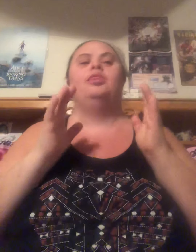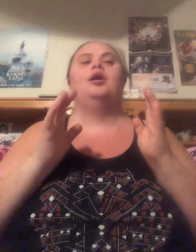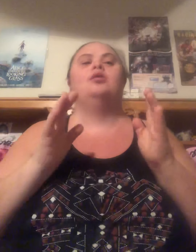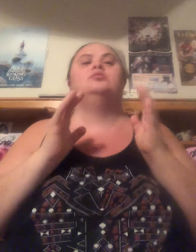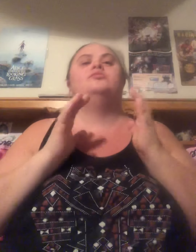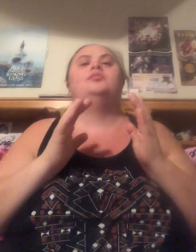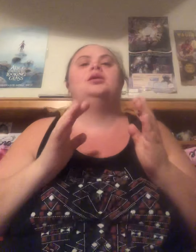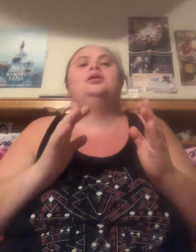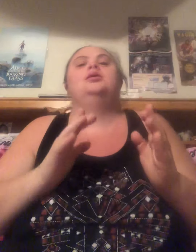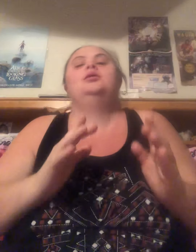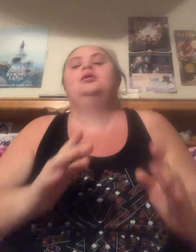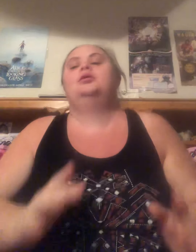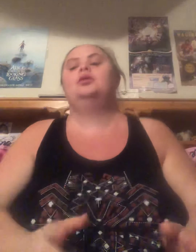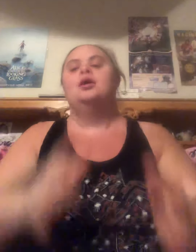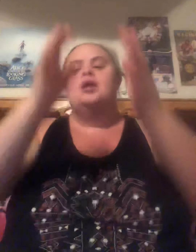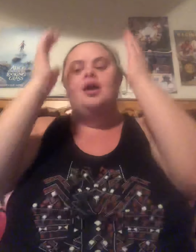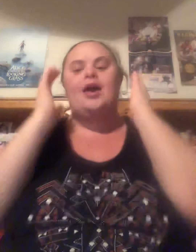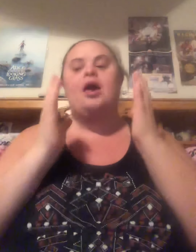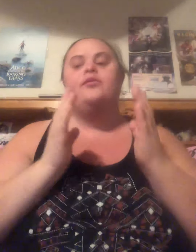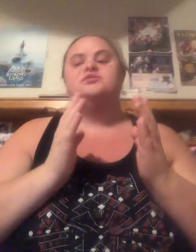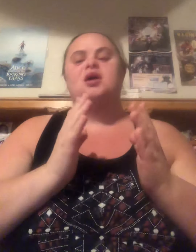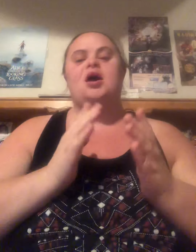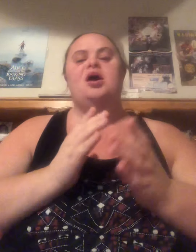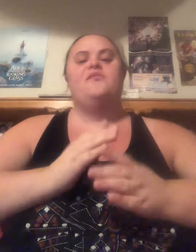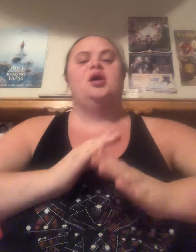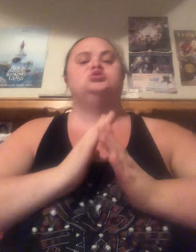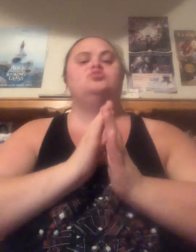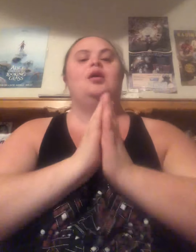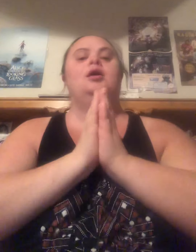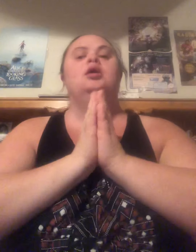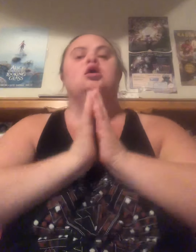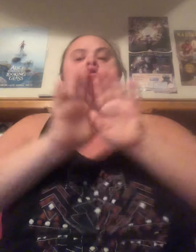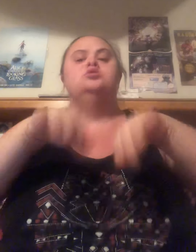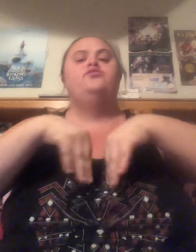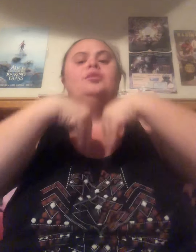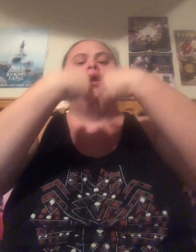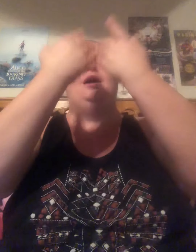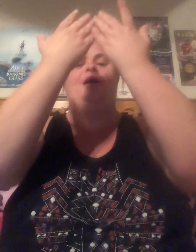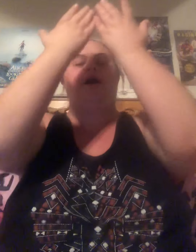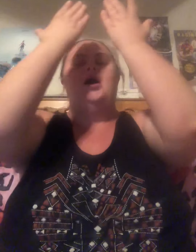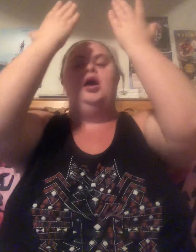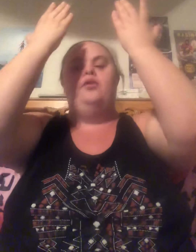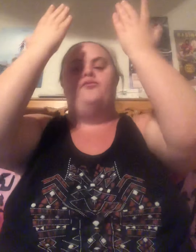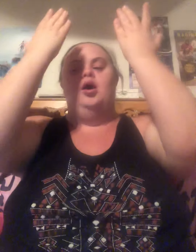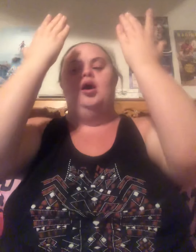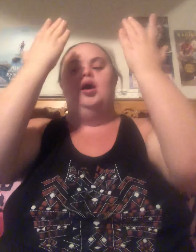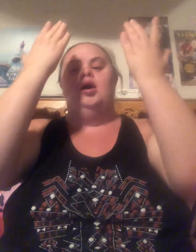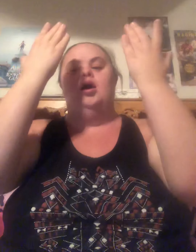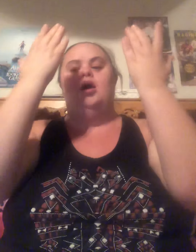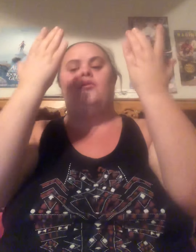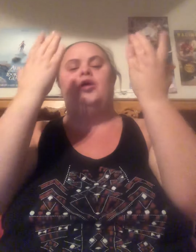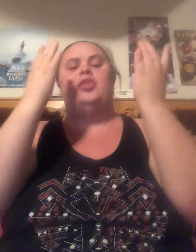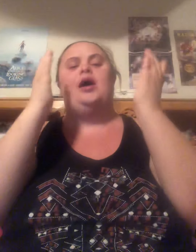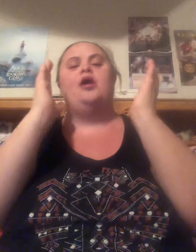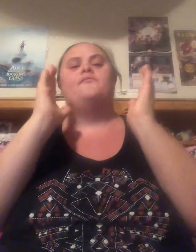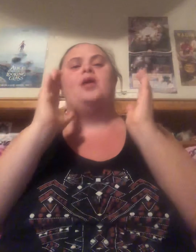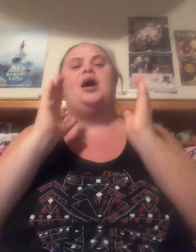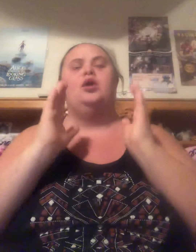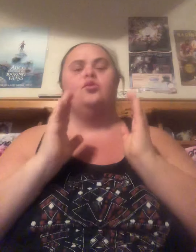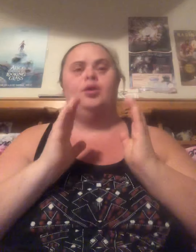without me? Every time I try to fly, I fall without my